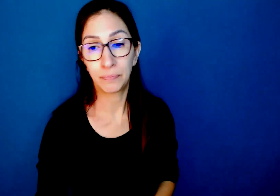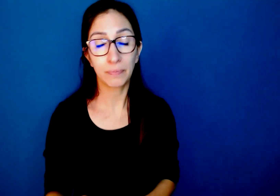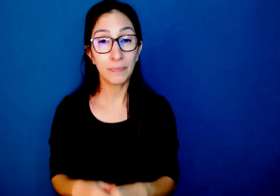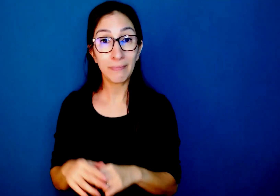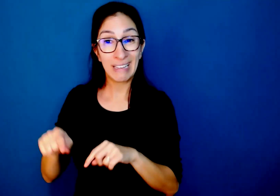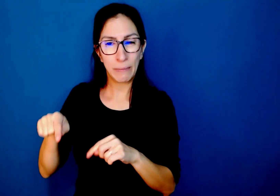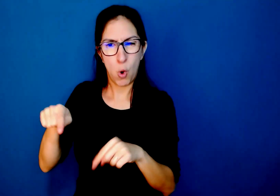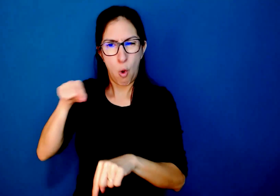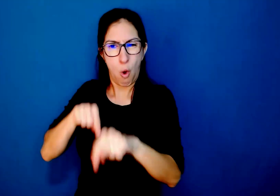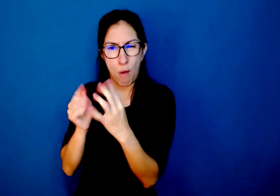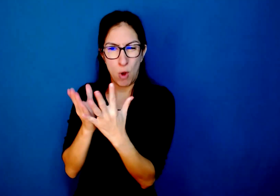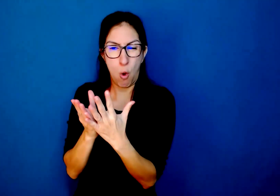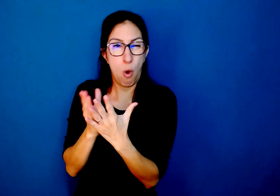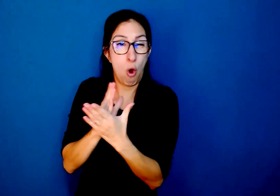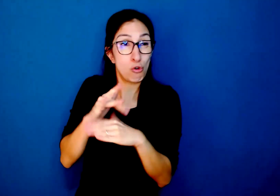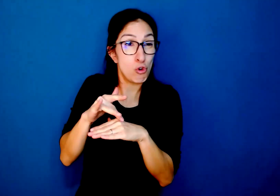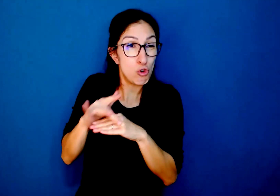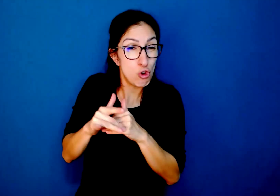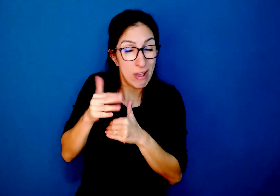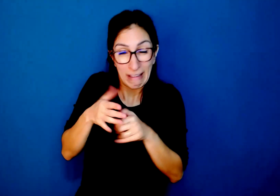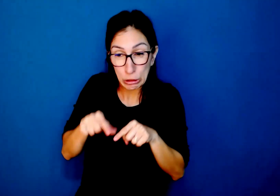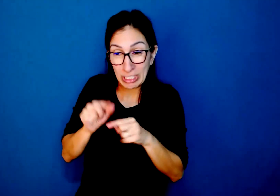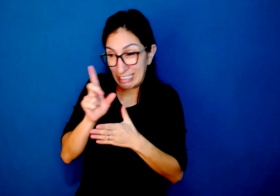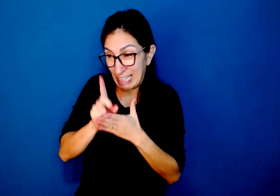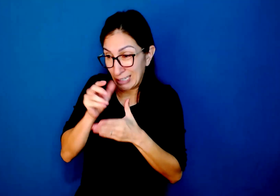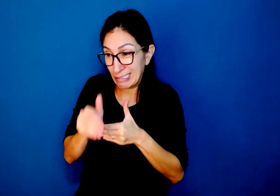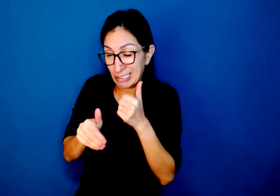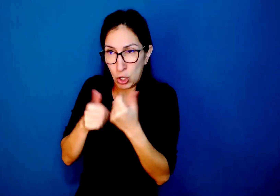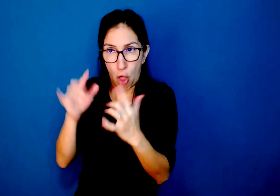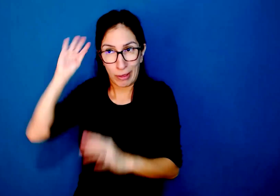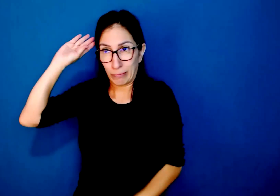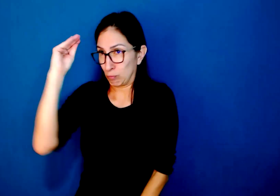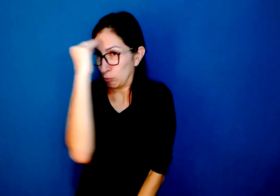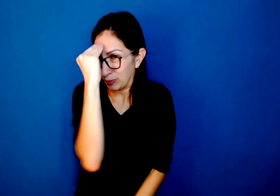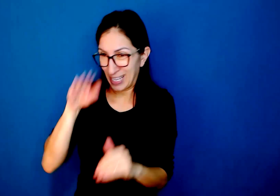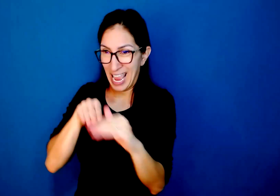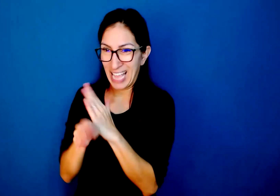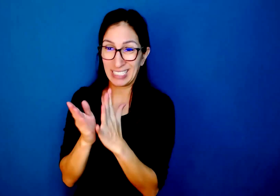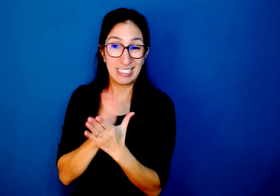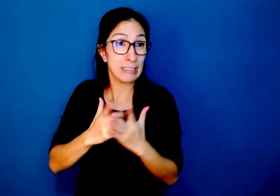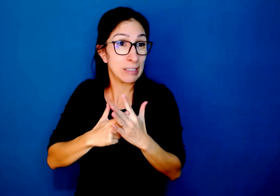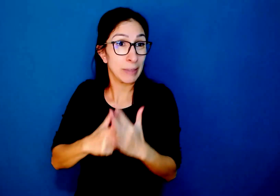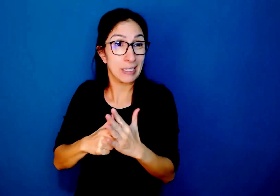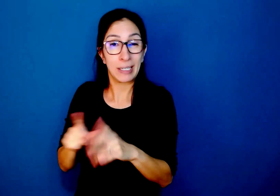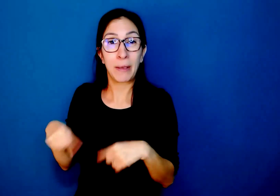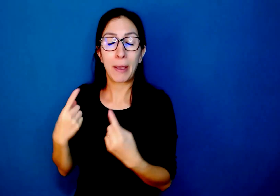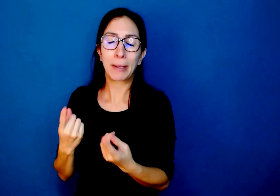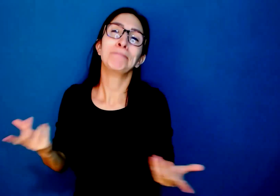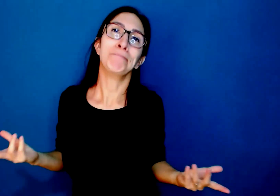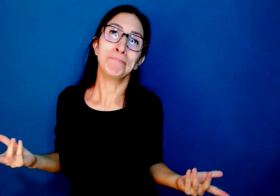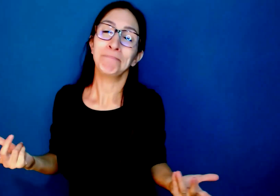it at accessibility in the designs, of course, that's all well and good, but oftentimes that's not the case, right? But if you